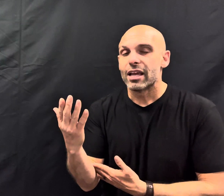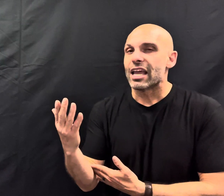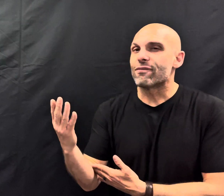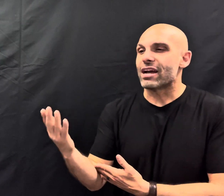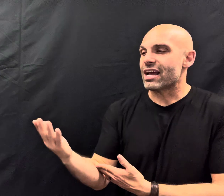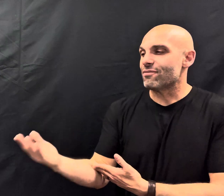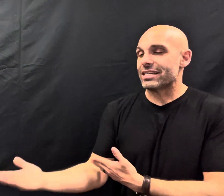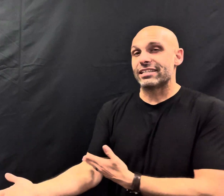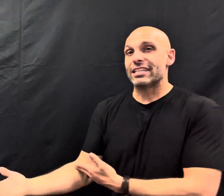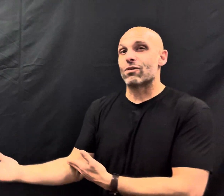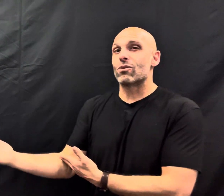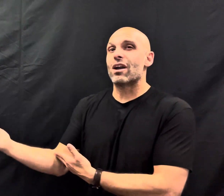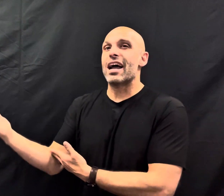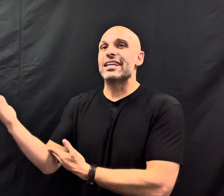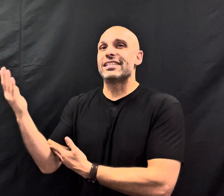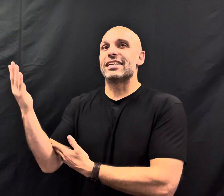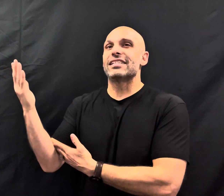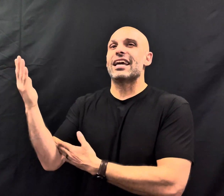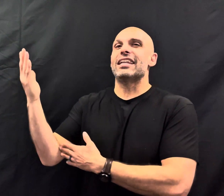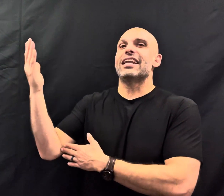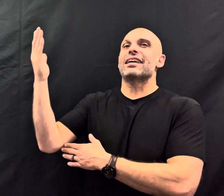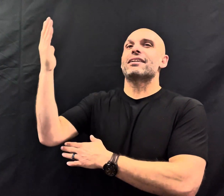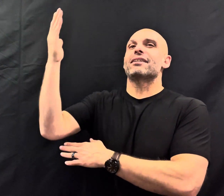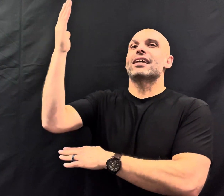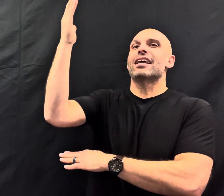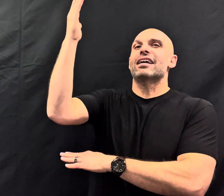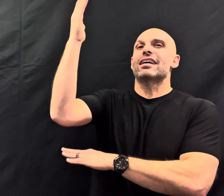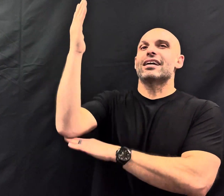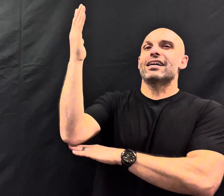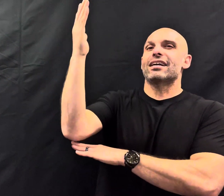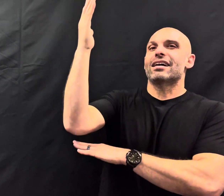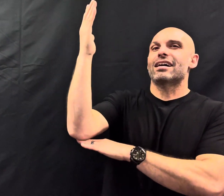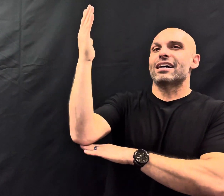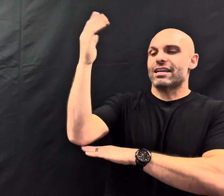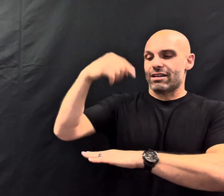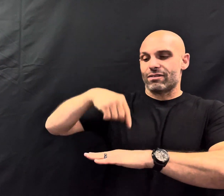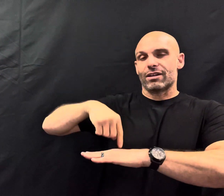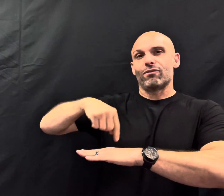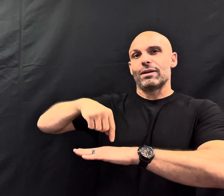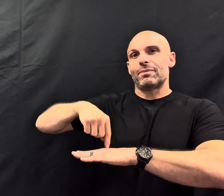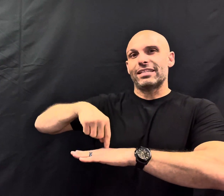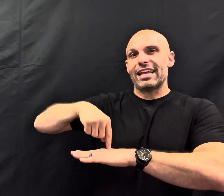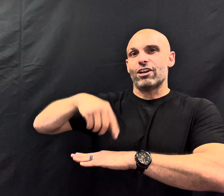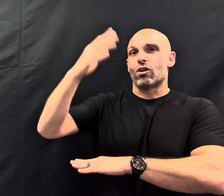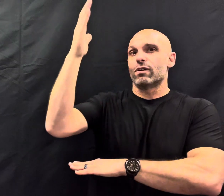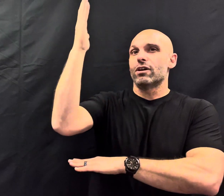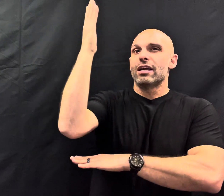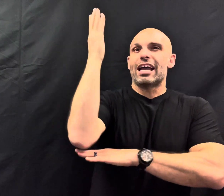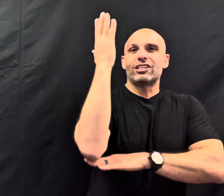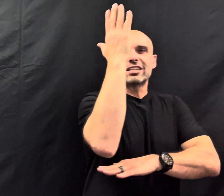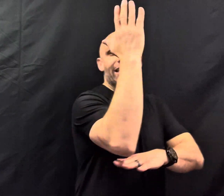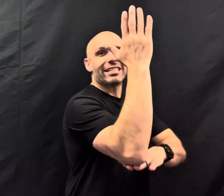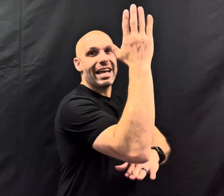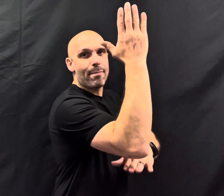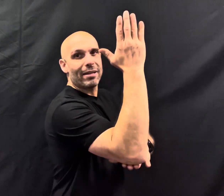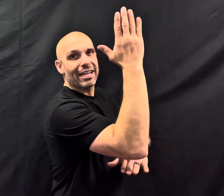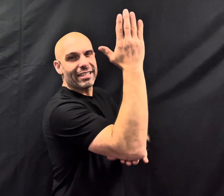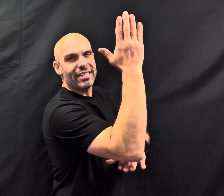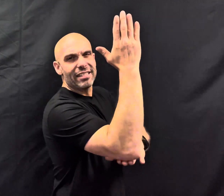If I have my son that rises and then I'm going to flip this hand over and just kind of tap it like this,